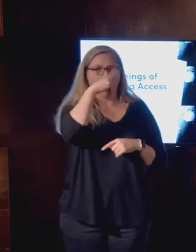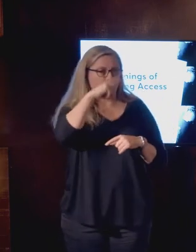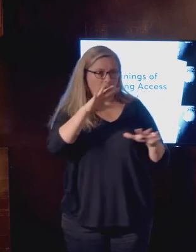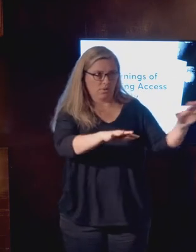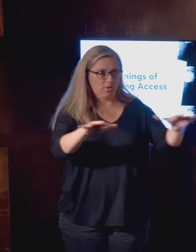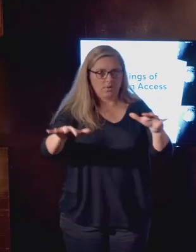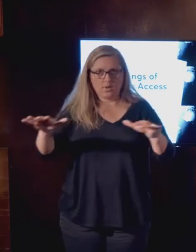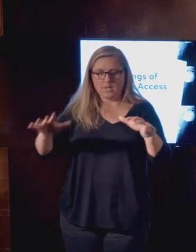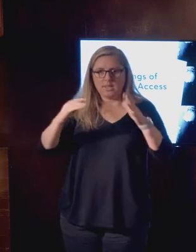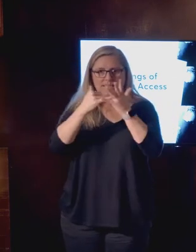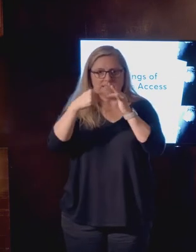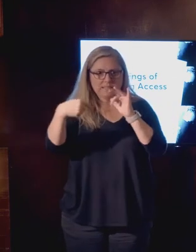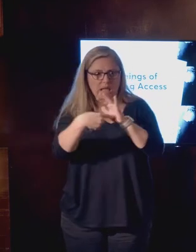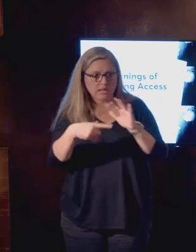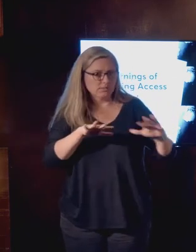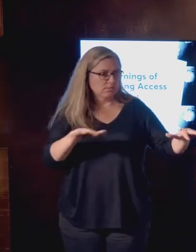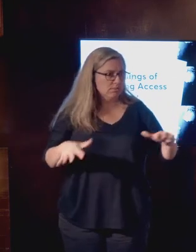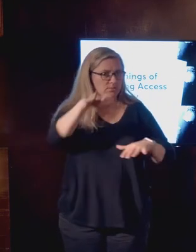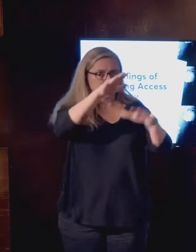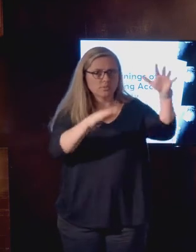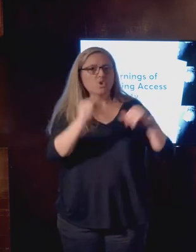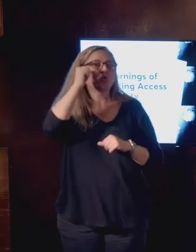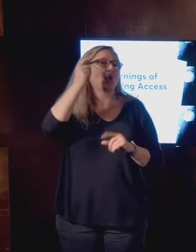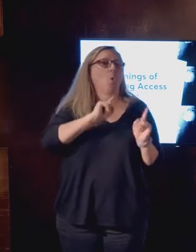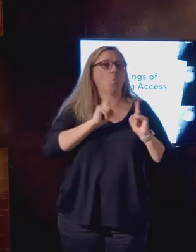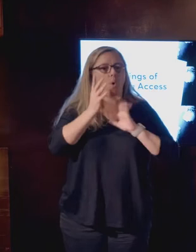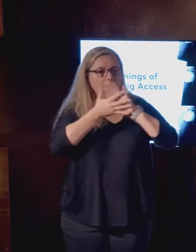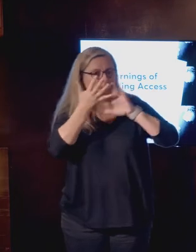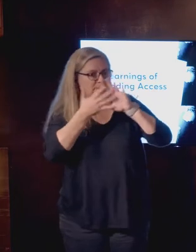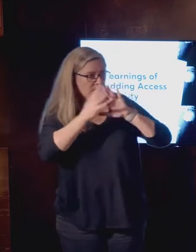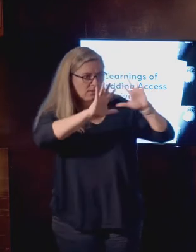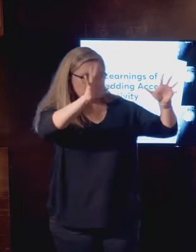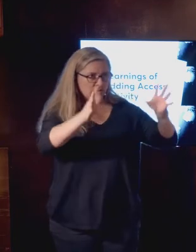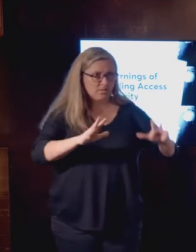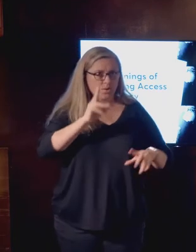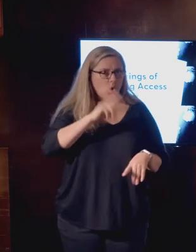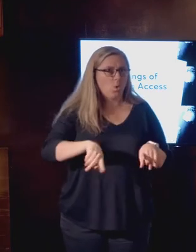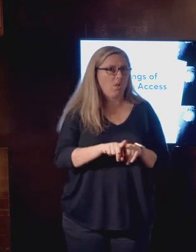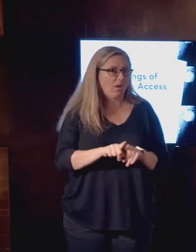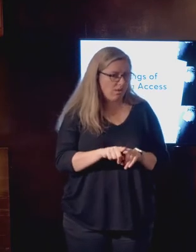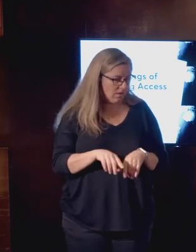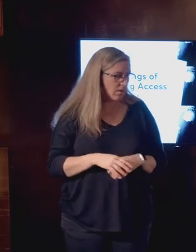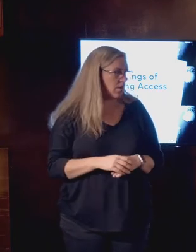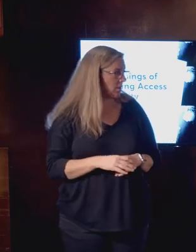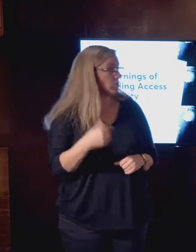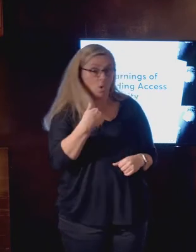and that's so that people can come and feel the set and touch the set pieces and things like that. So even I'm learning, and